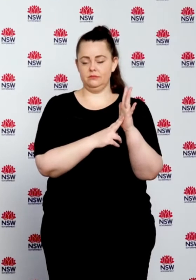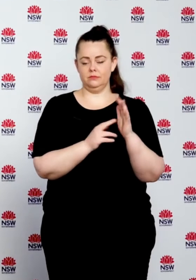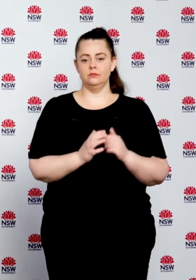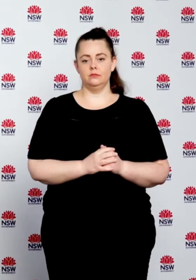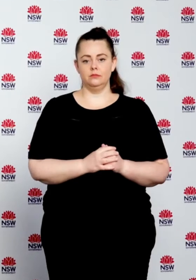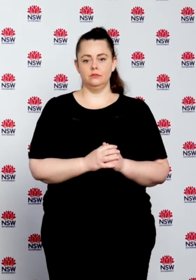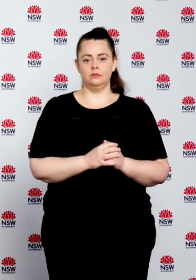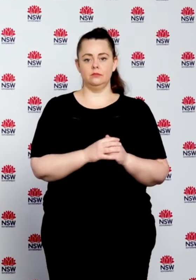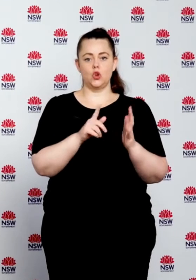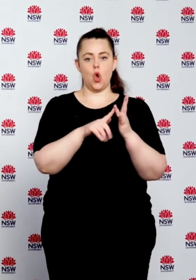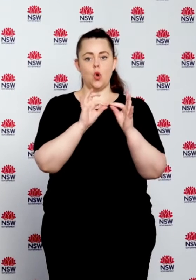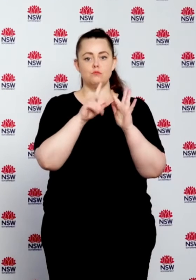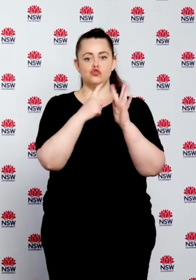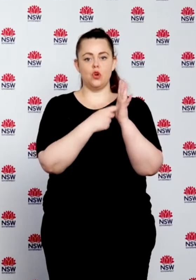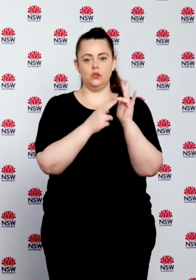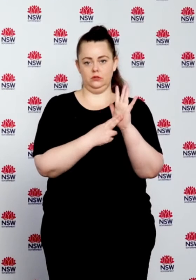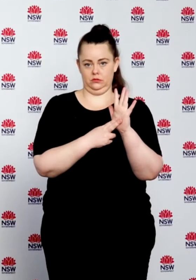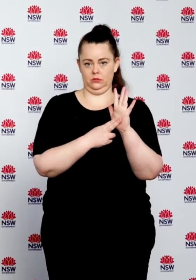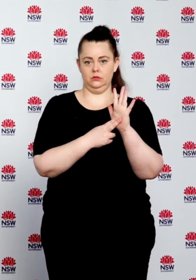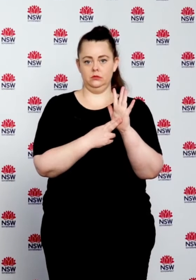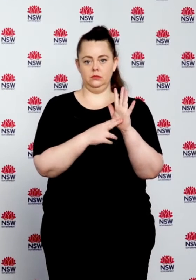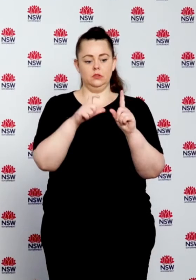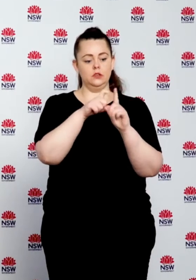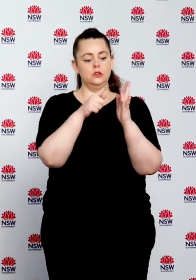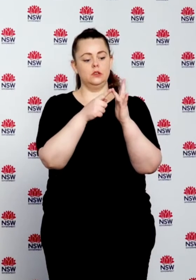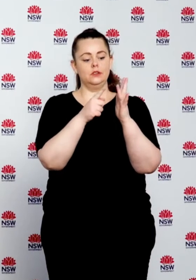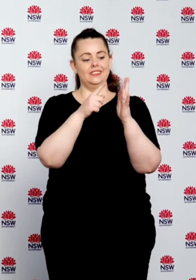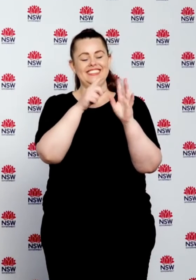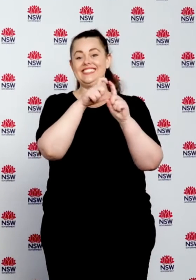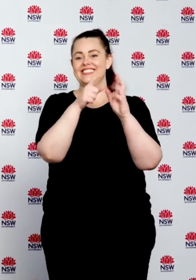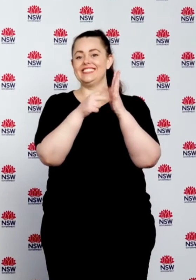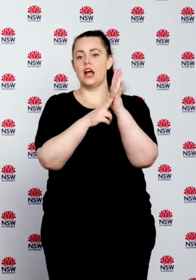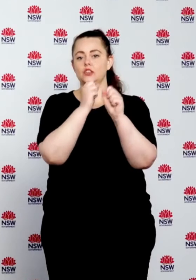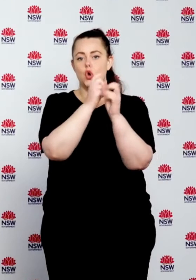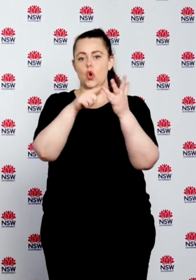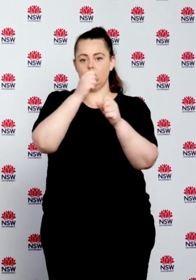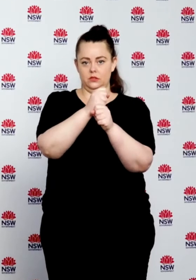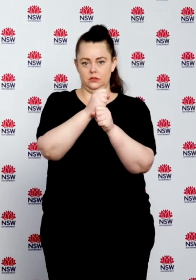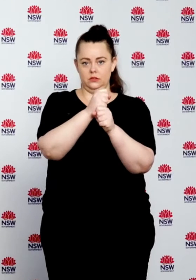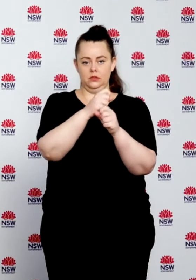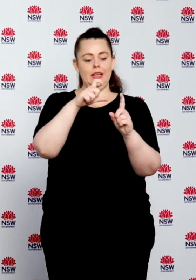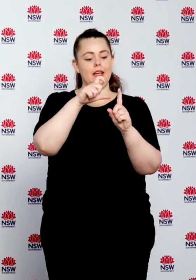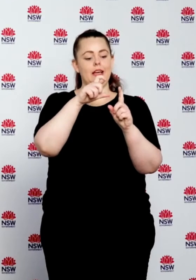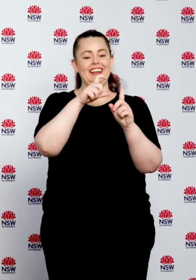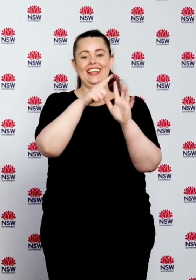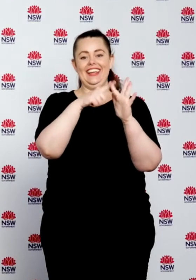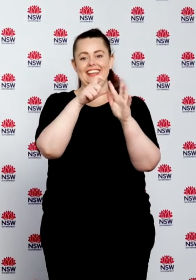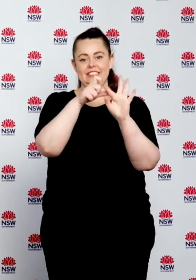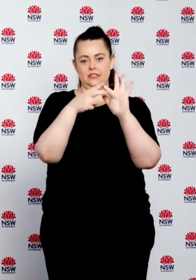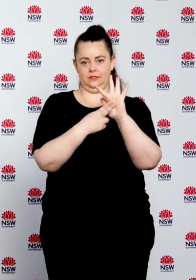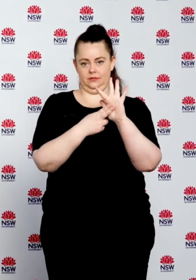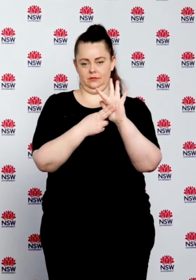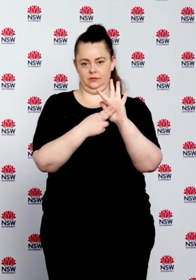west, Oberon in the central west, Dungog in the Hunter, and Eden on the south coast. So anyone living in